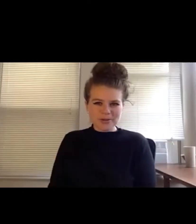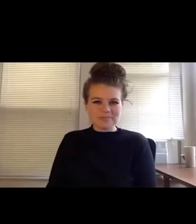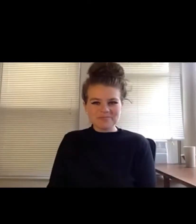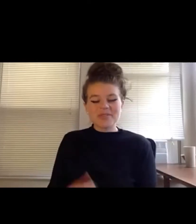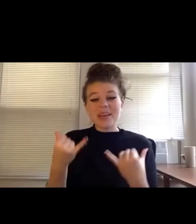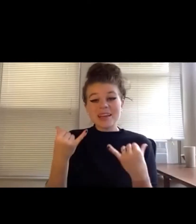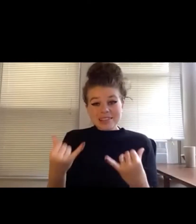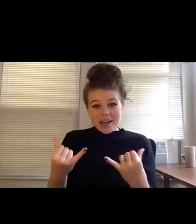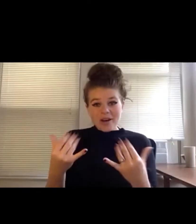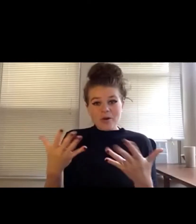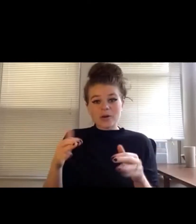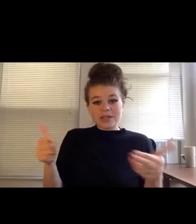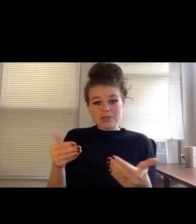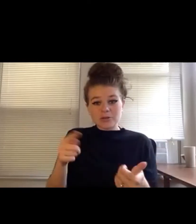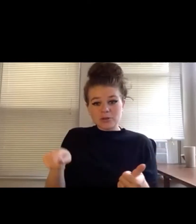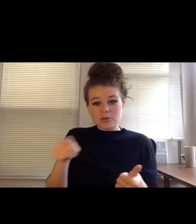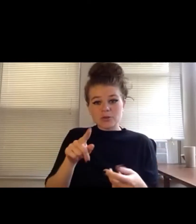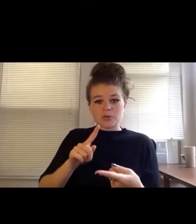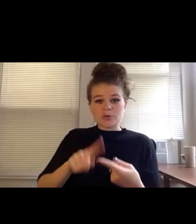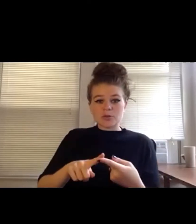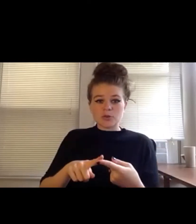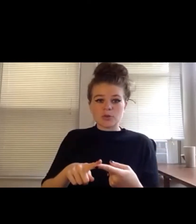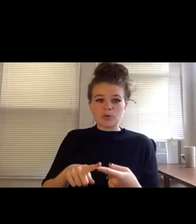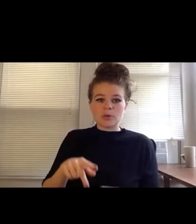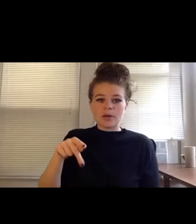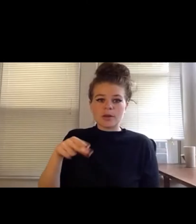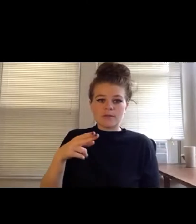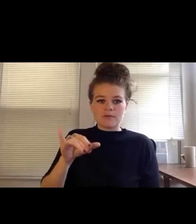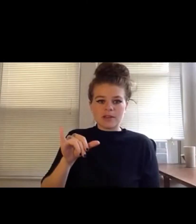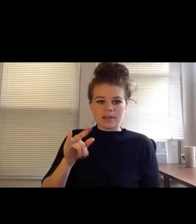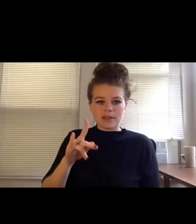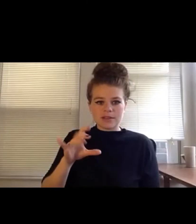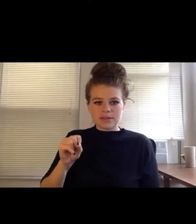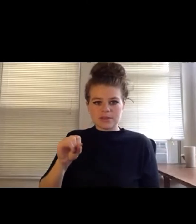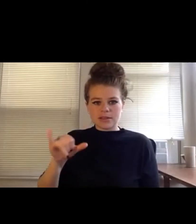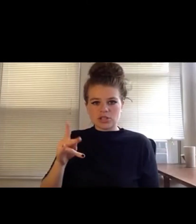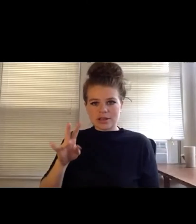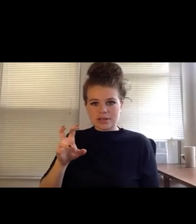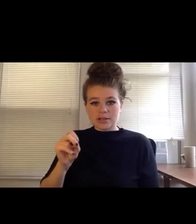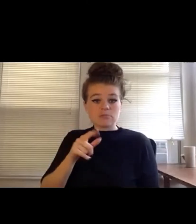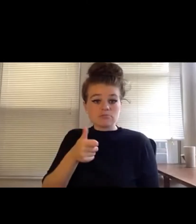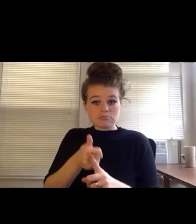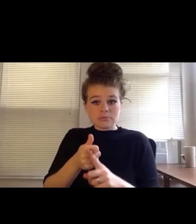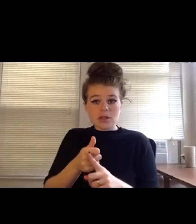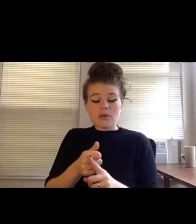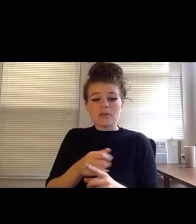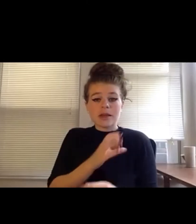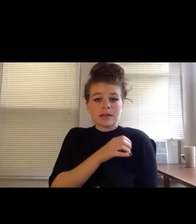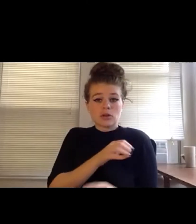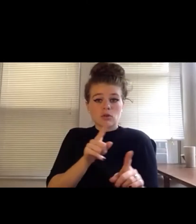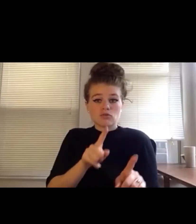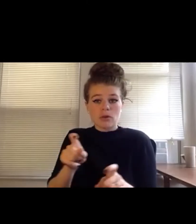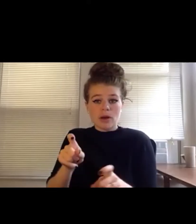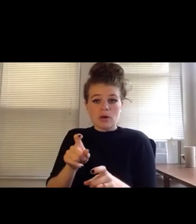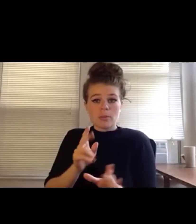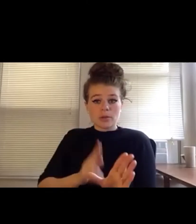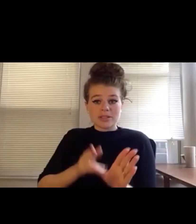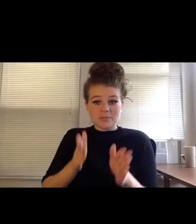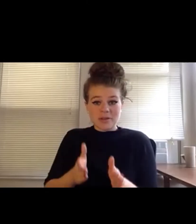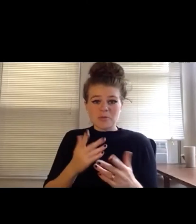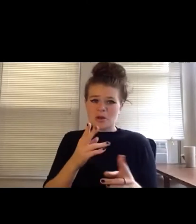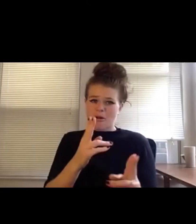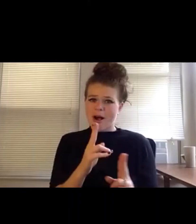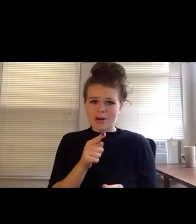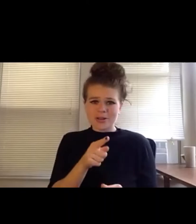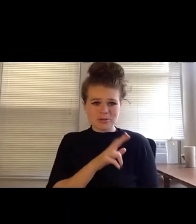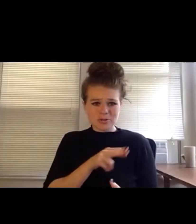want to introduce you to Phyllis Jackson, who is a clinical trial participant, and we are so honored to have her join